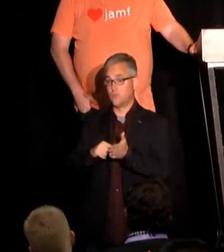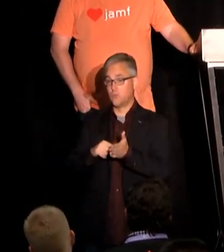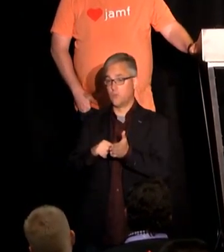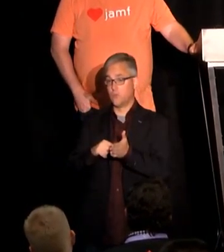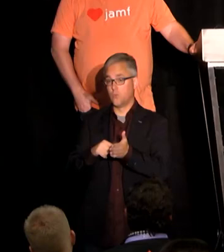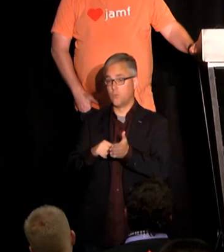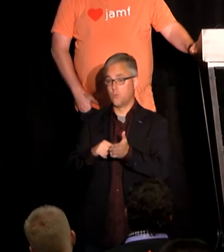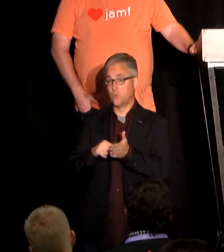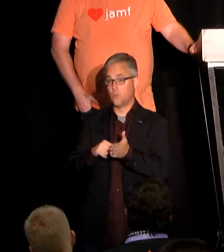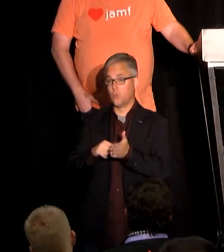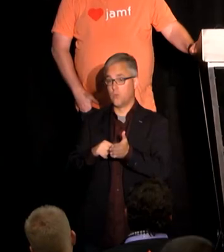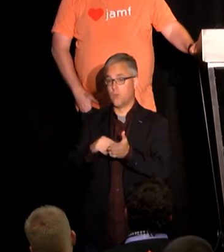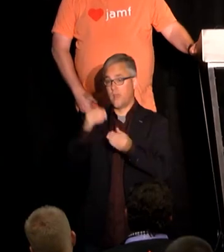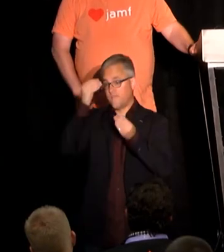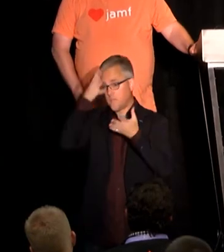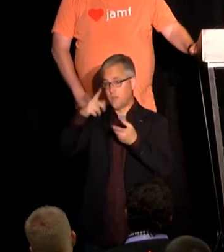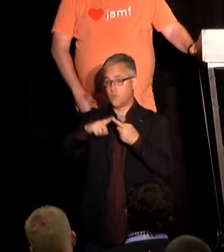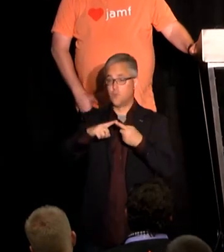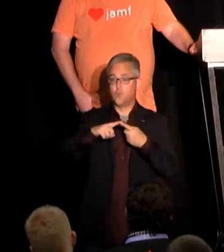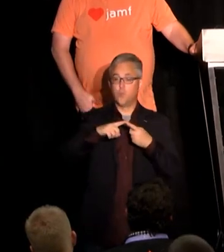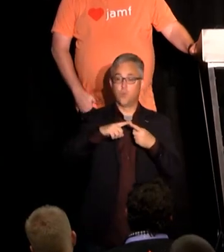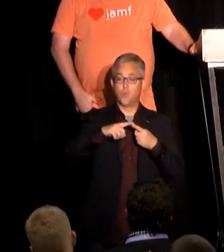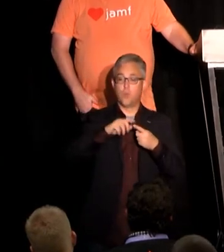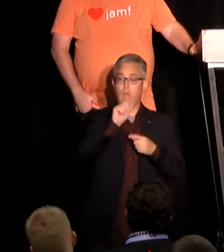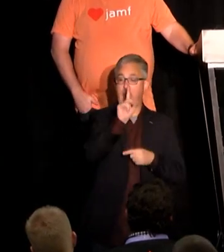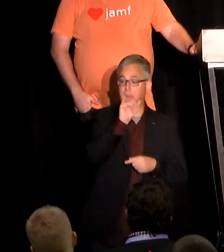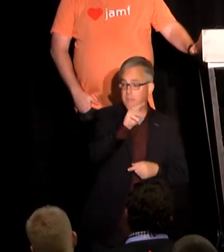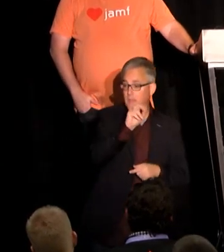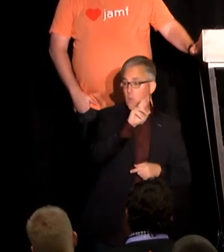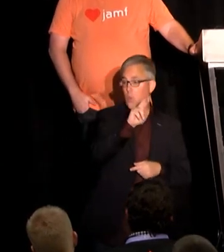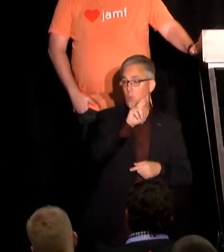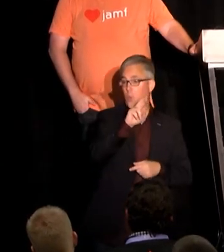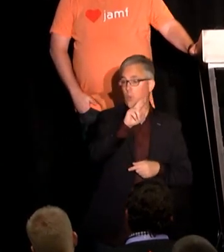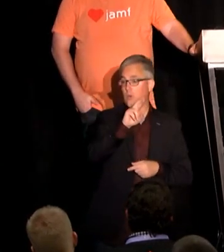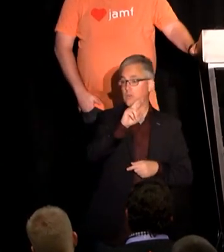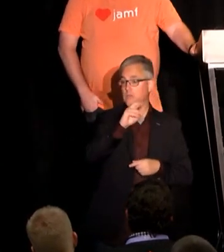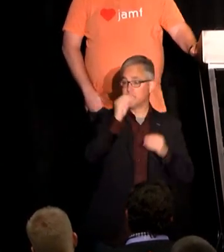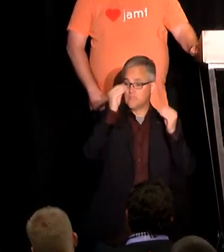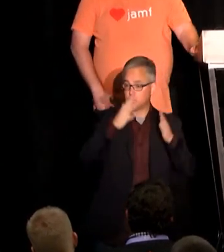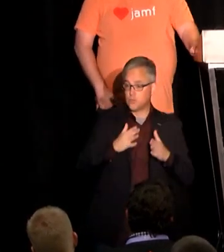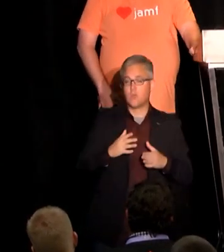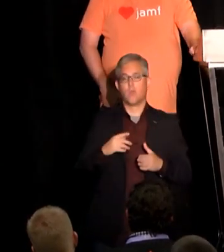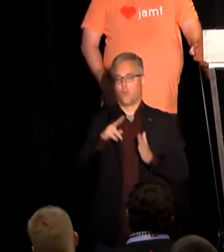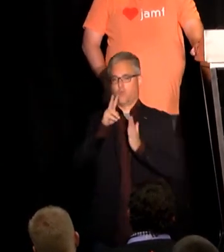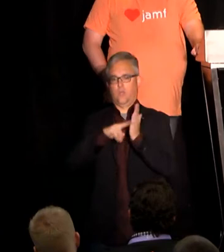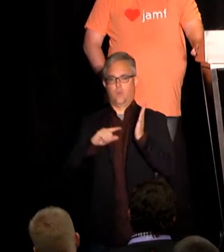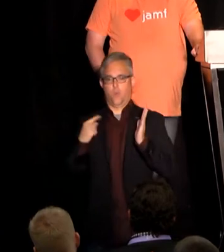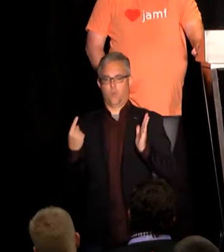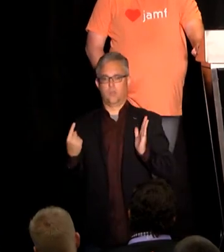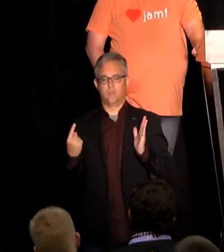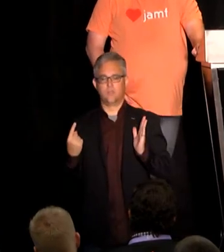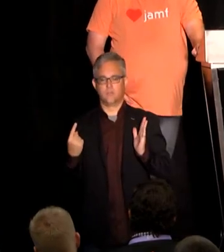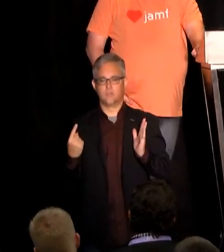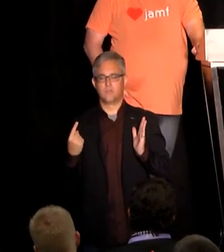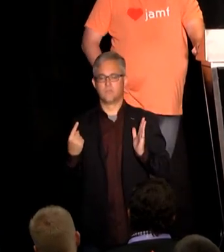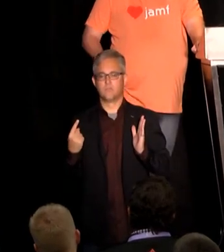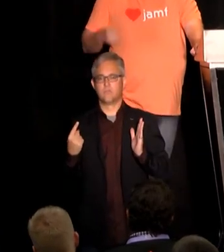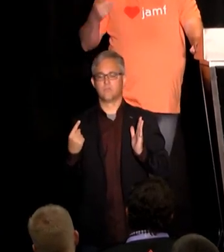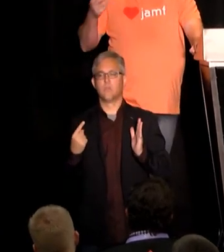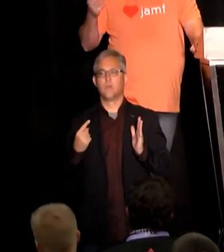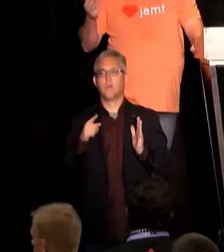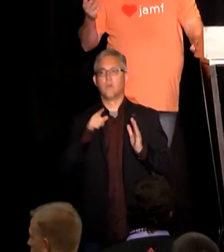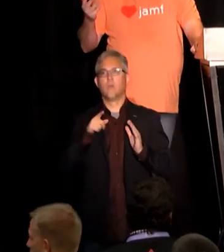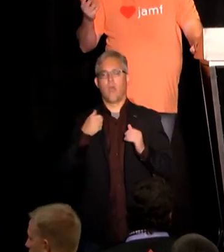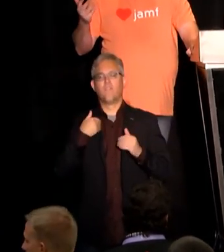to the admin staff or teachers? It is a read-only from Power School currently. Okay. So it will let you assign, there's